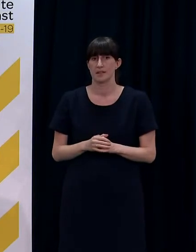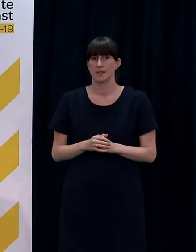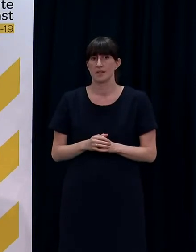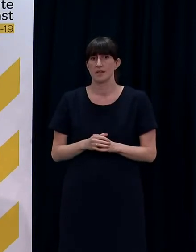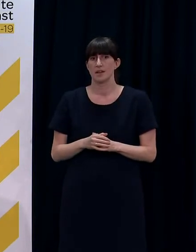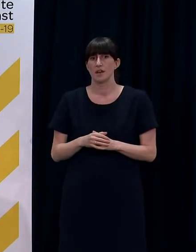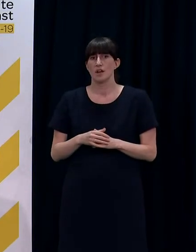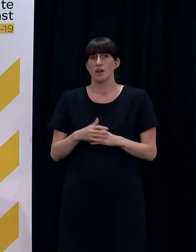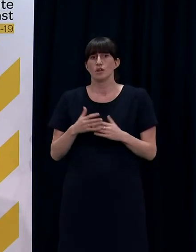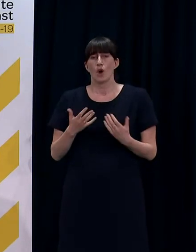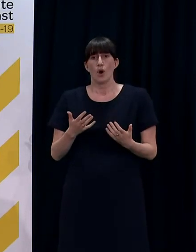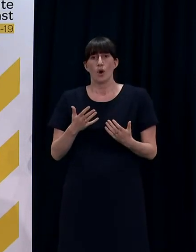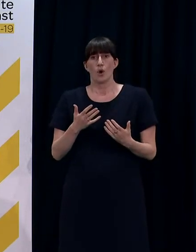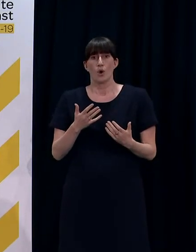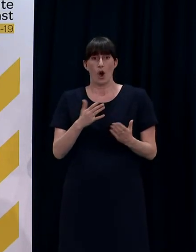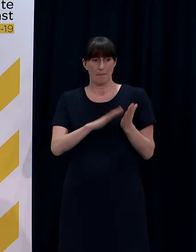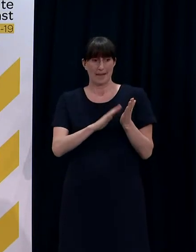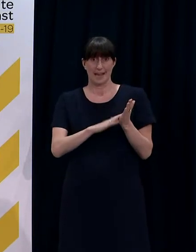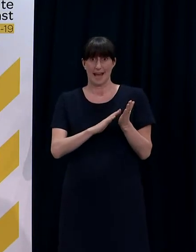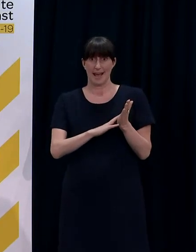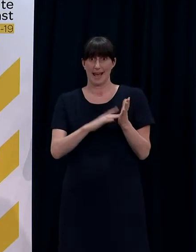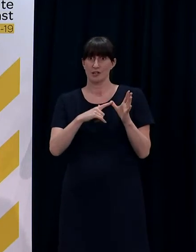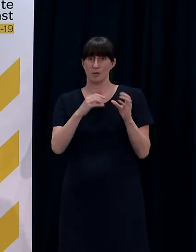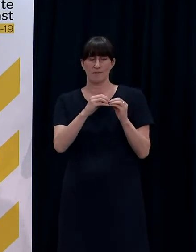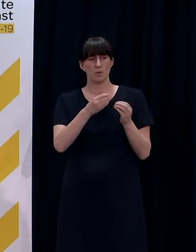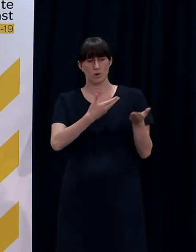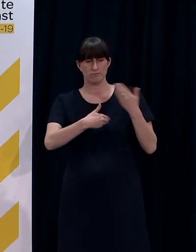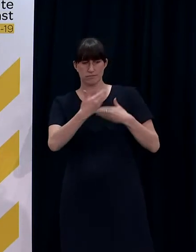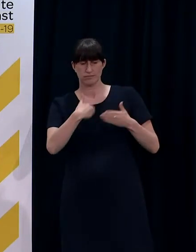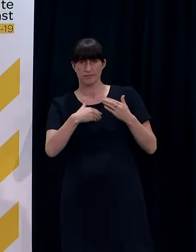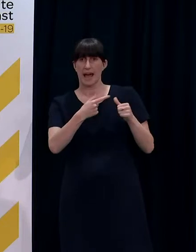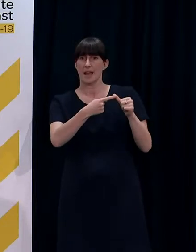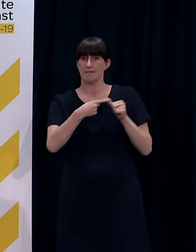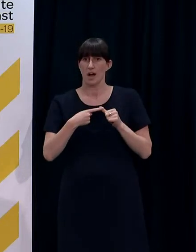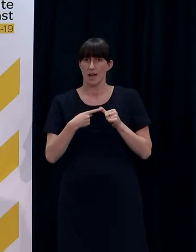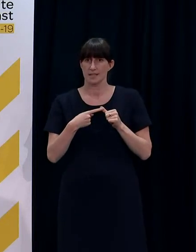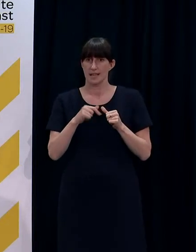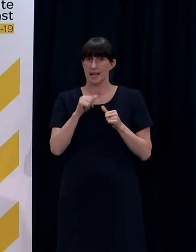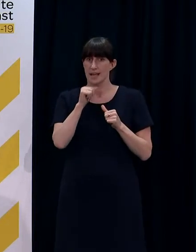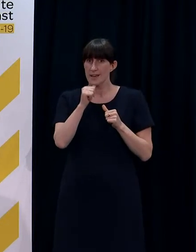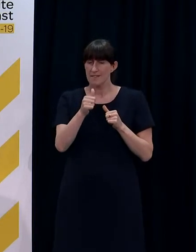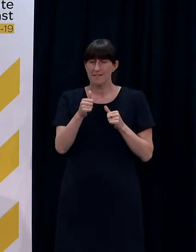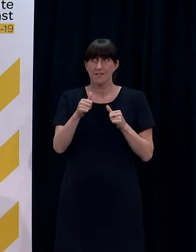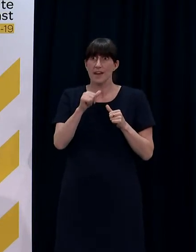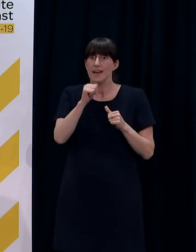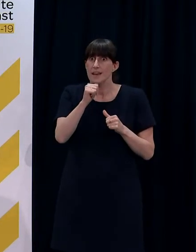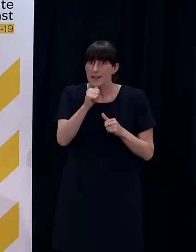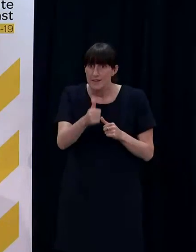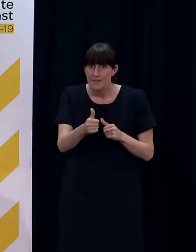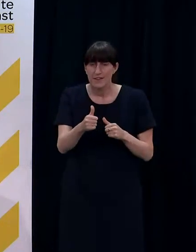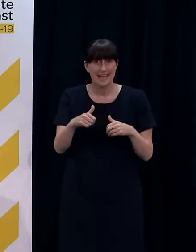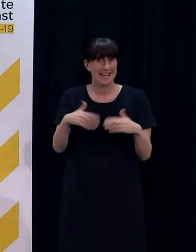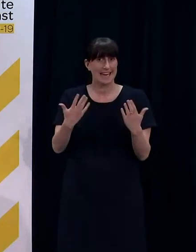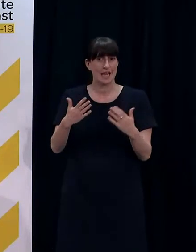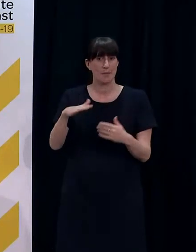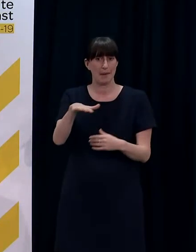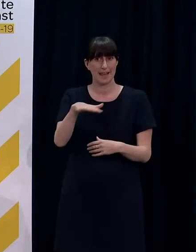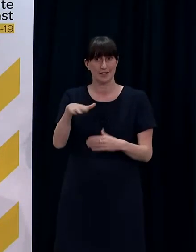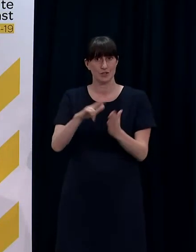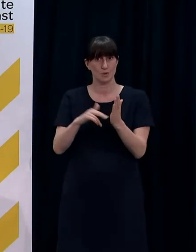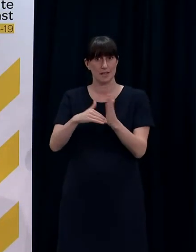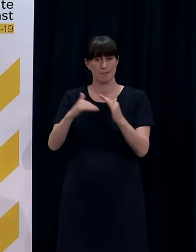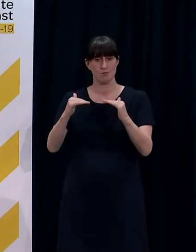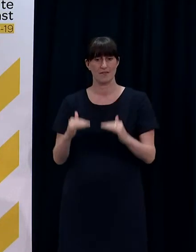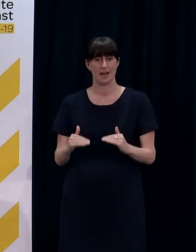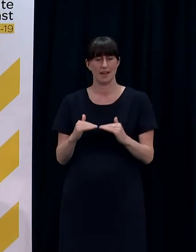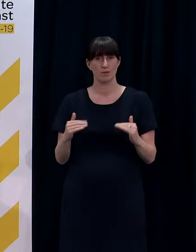at Cabinet on Monday, if it includes advice to lower anywhere in New Zealand to alert level 2, there'll be some consideration as to what